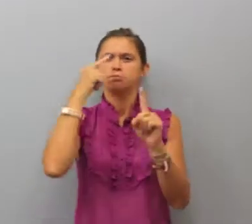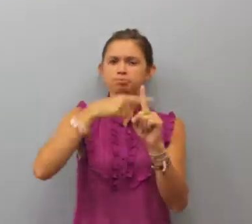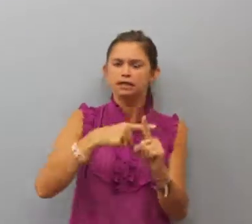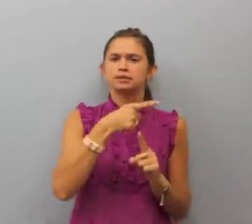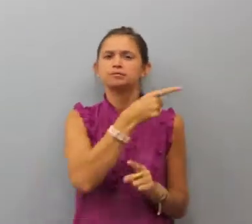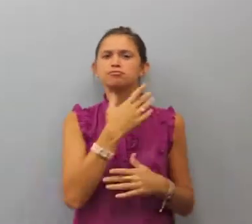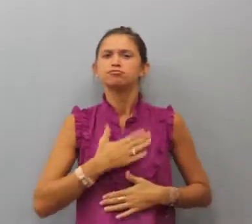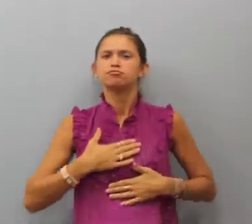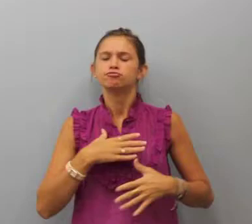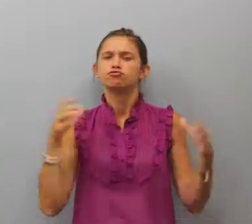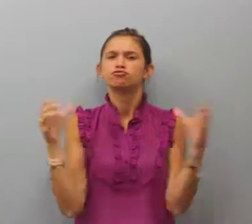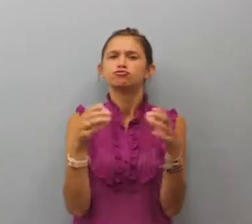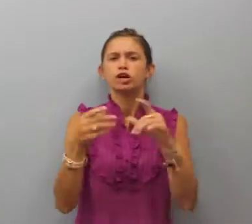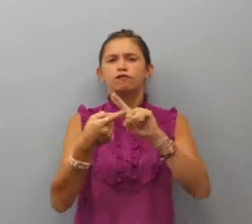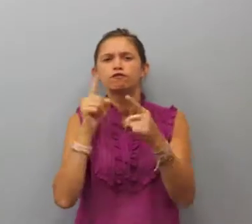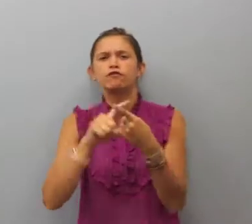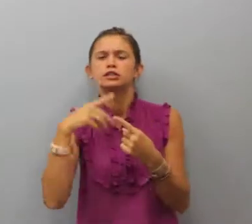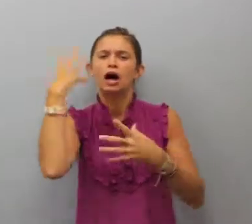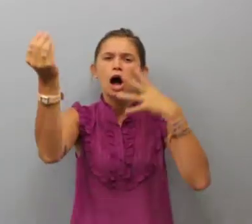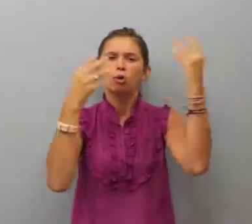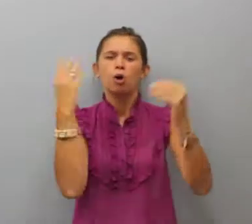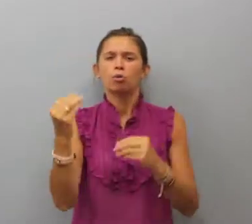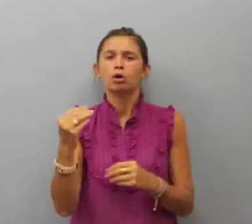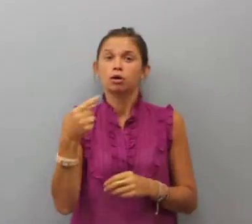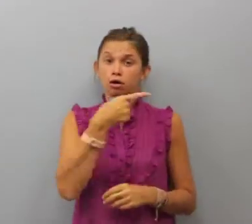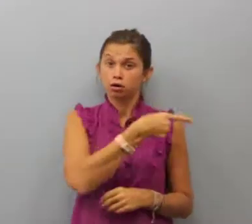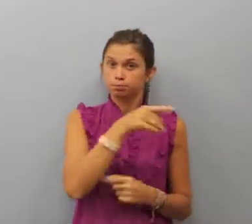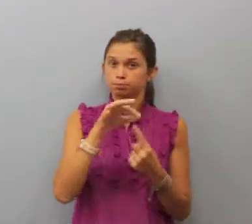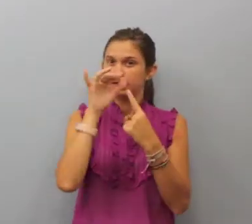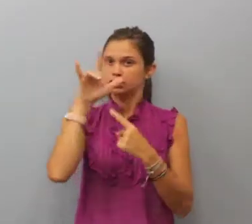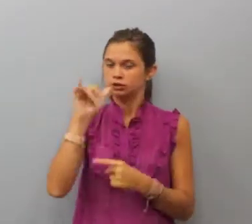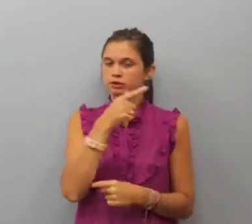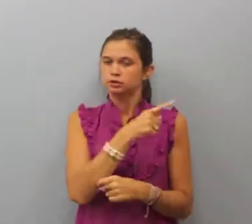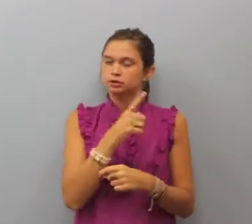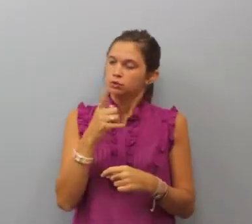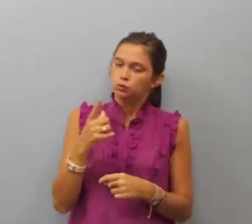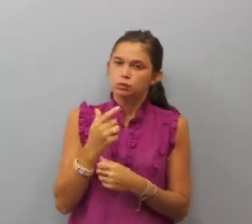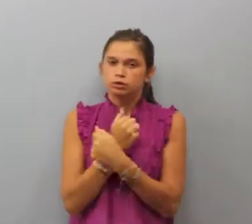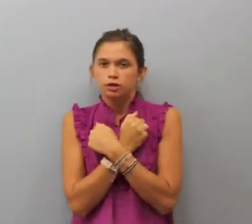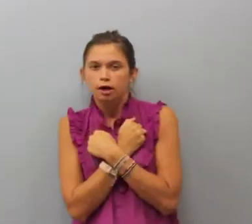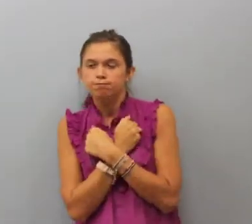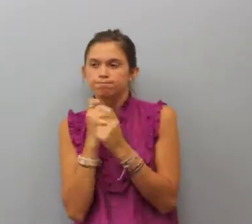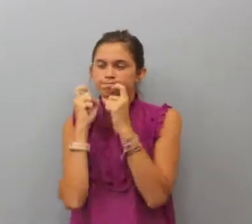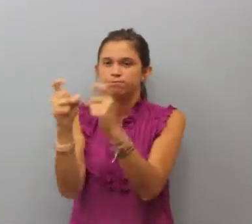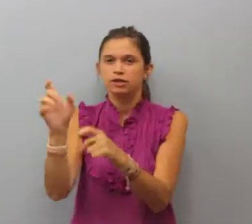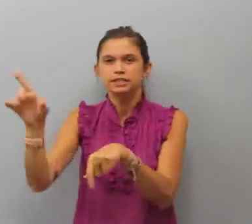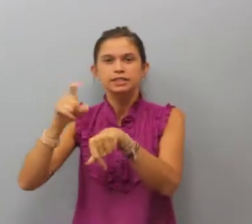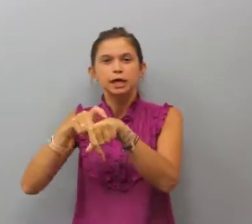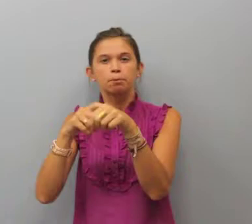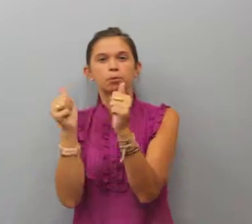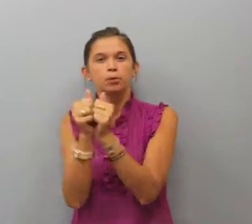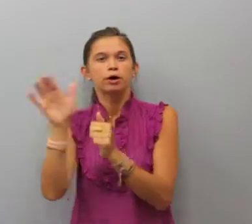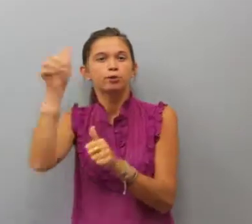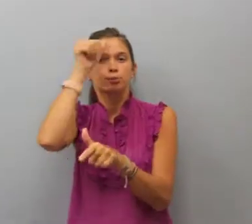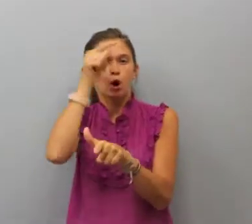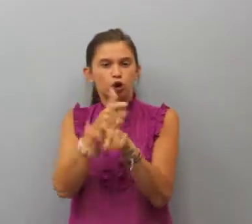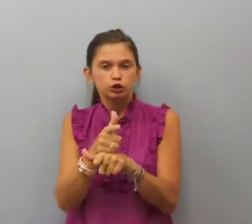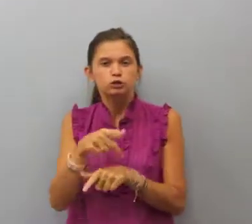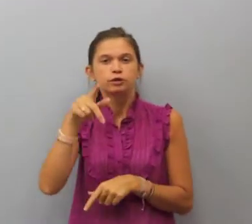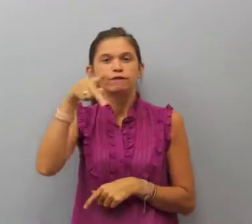fun. I like to try to portray different people that I know. And I love to